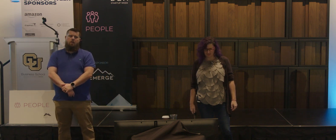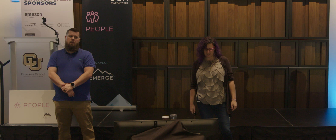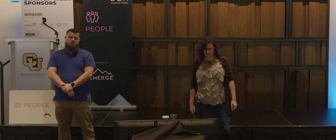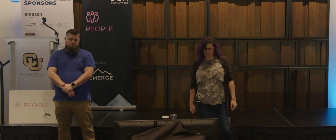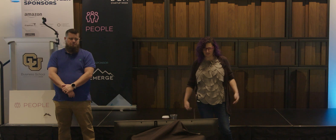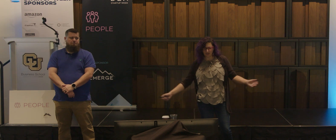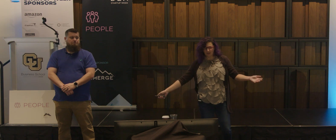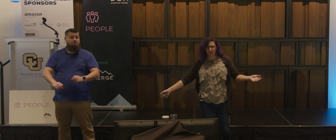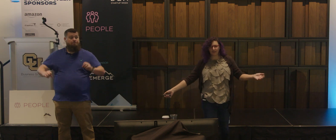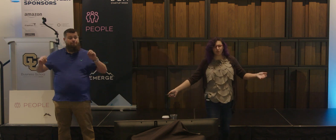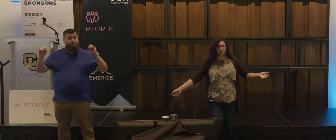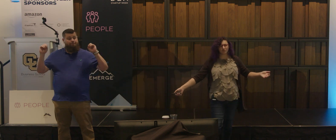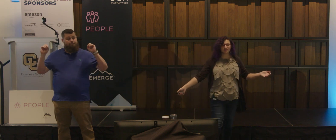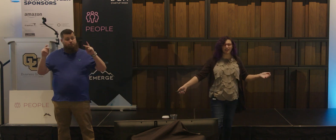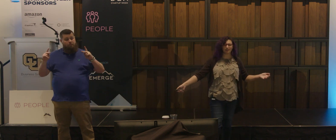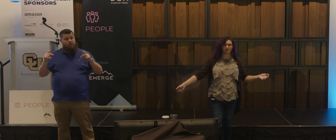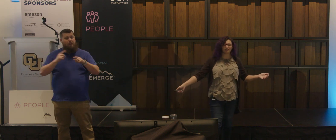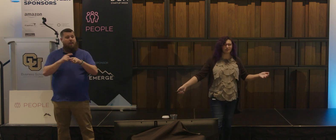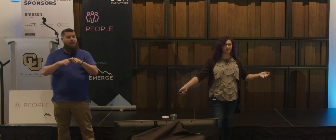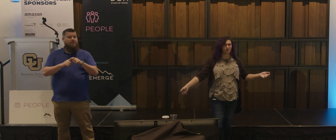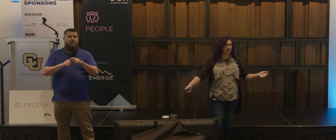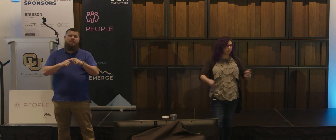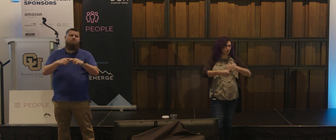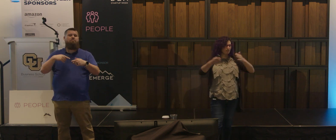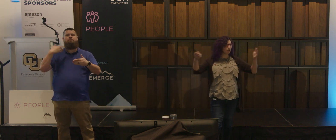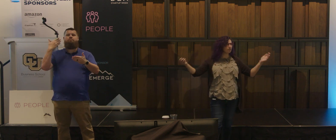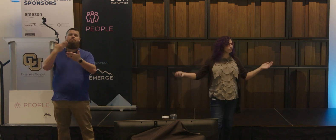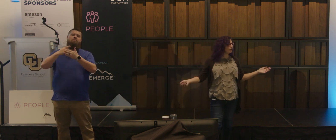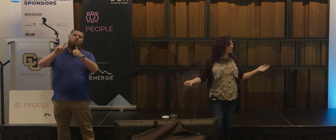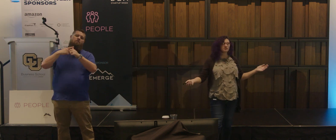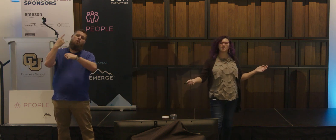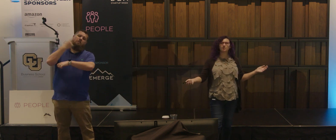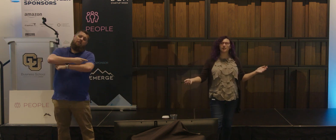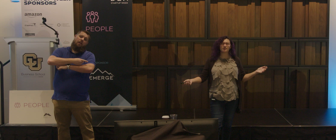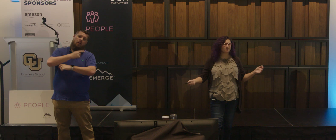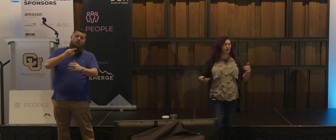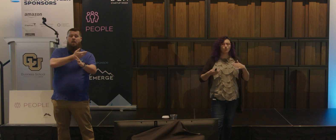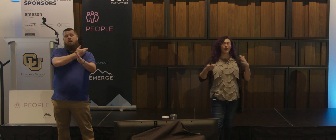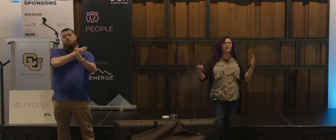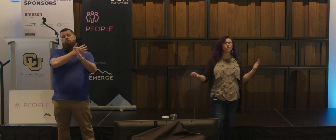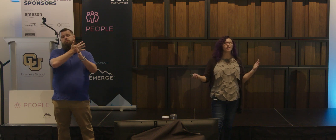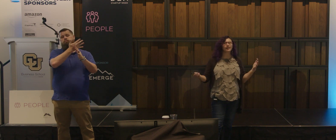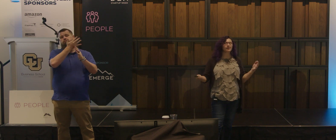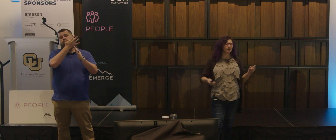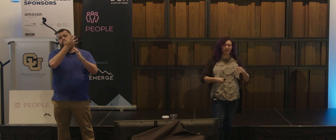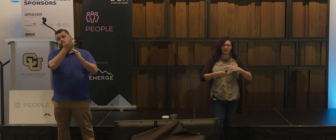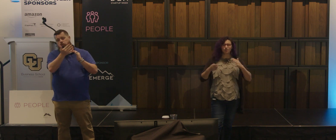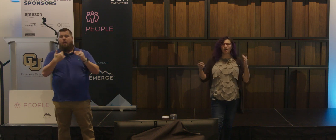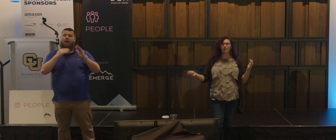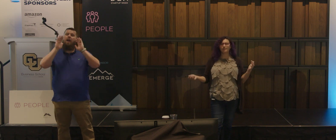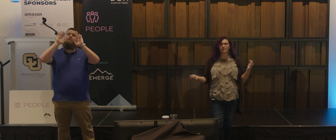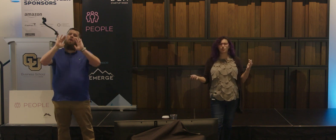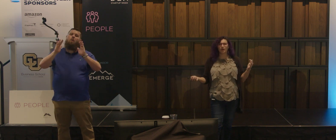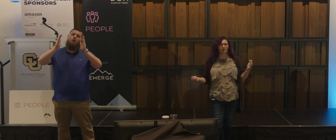All right. And then you get to the first day, right? You have gone through all of this amazing process. You have a great candidate. They